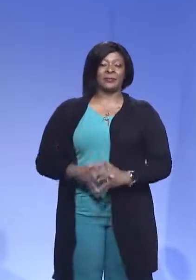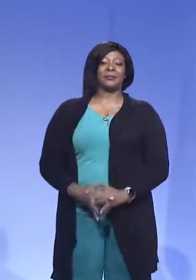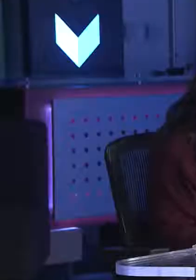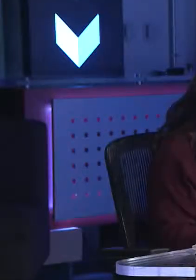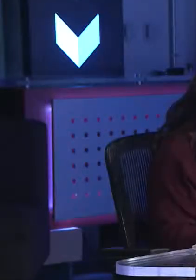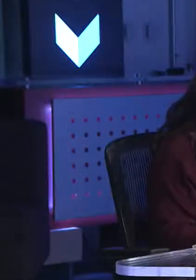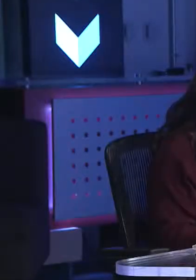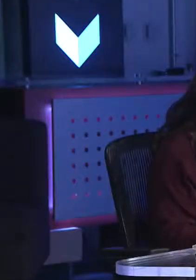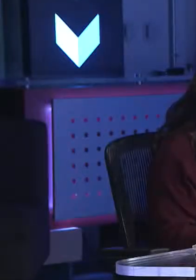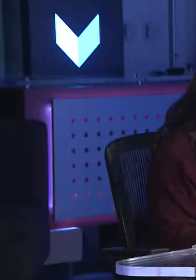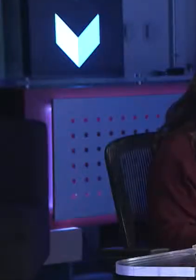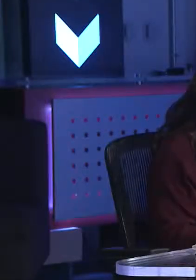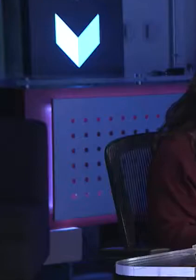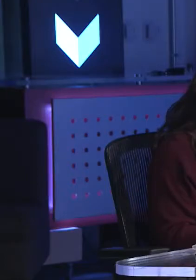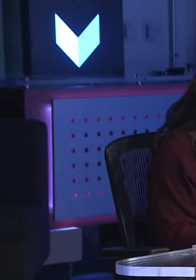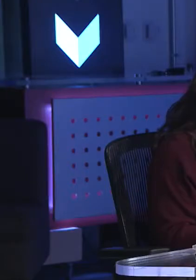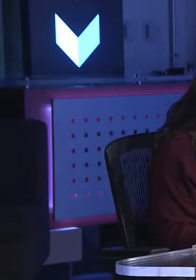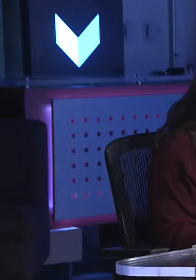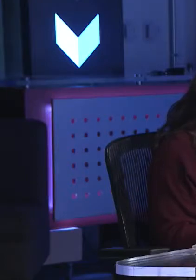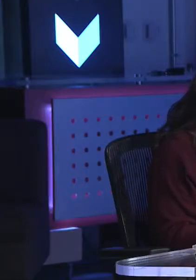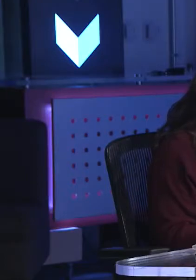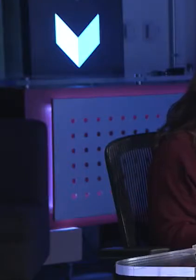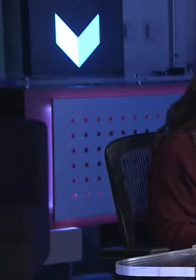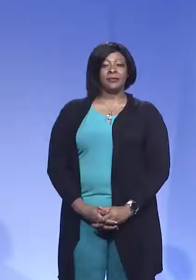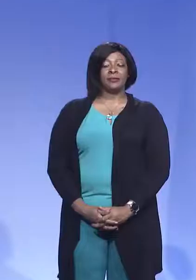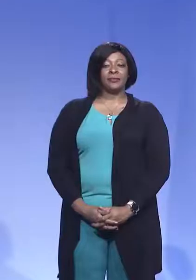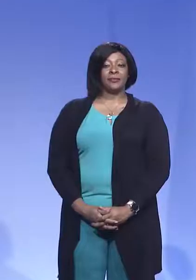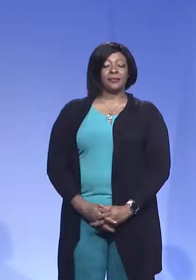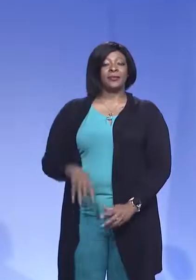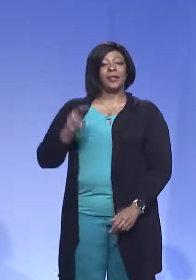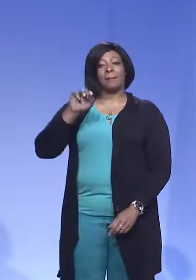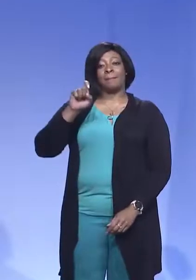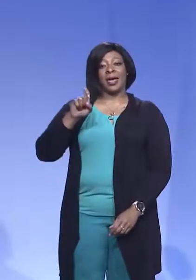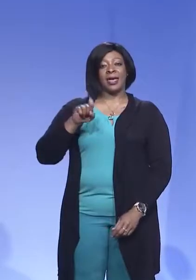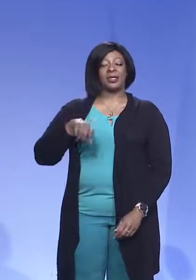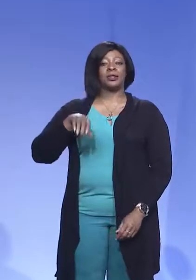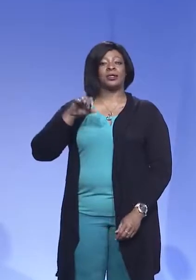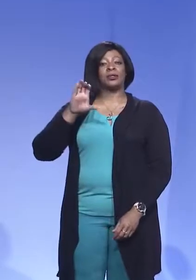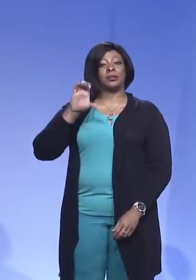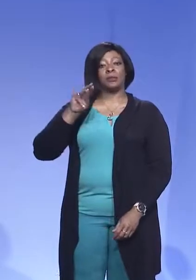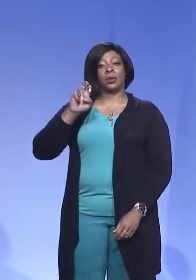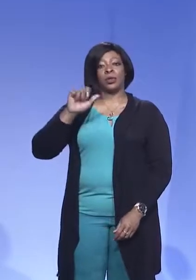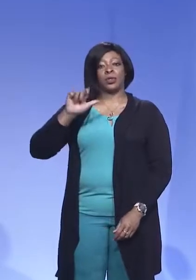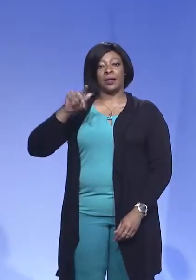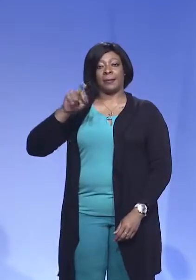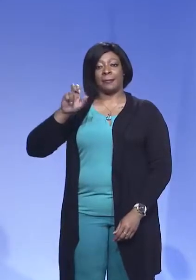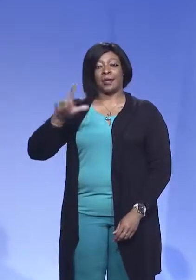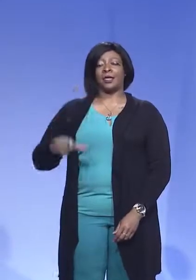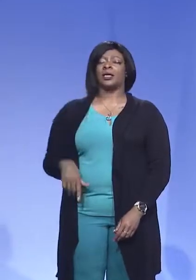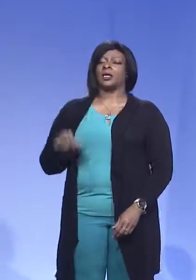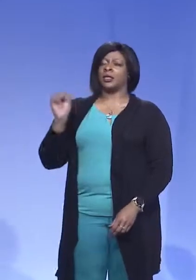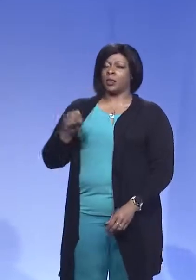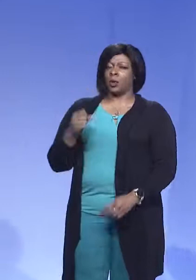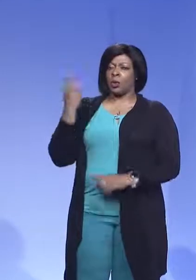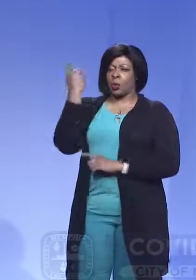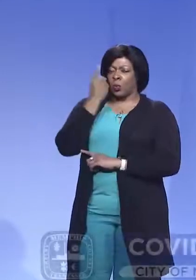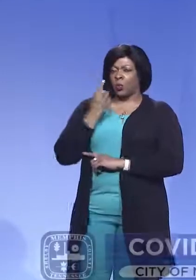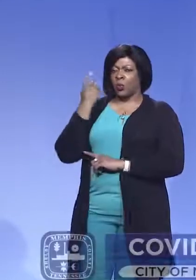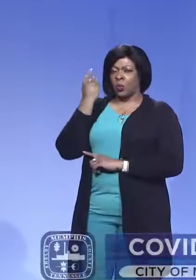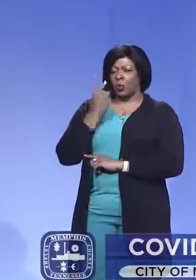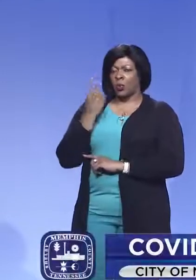Max Garland, Commercial Appeal. Yes, I was wondering, the pace